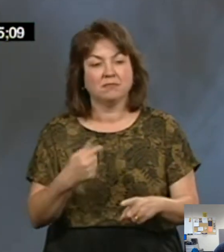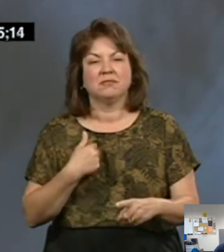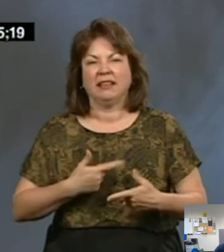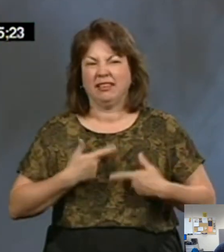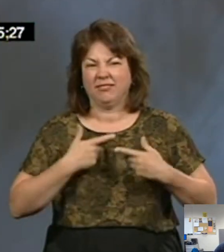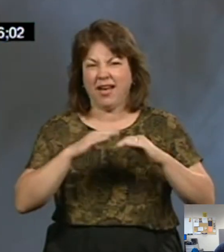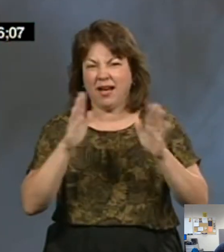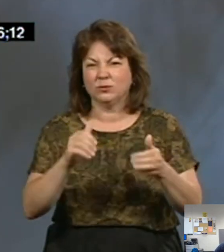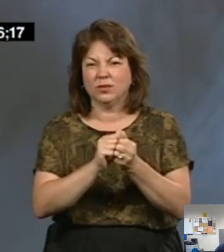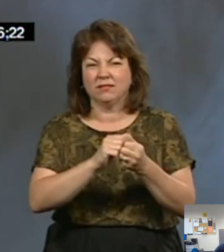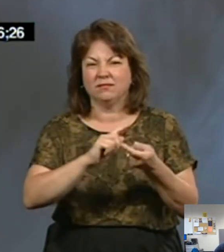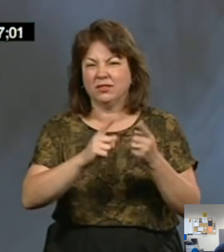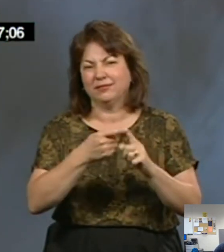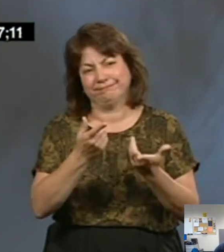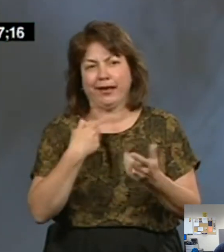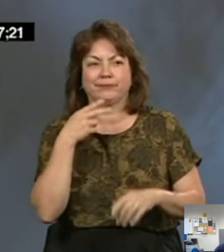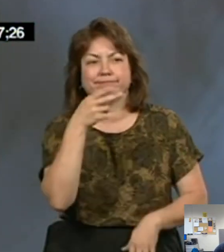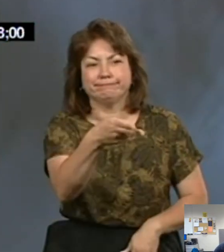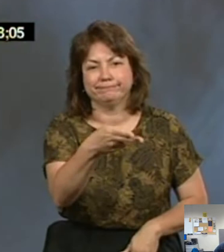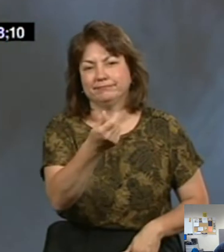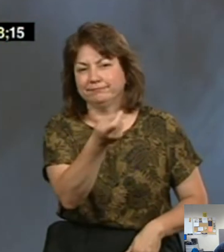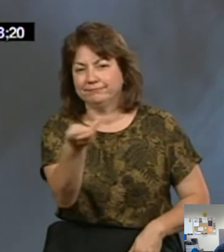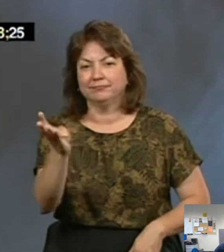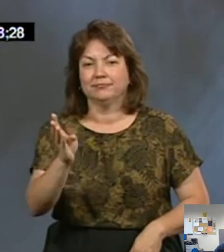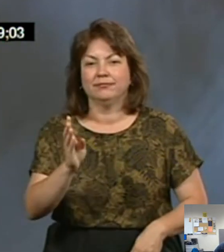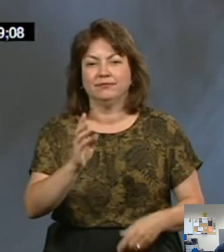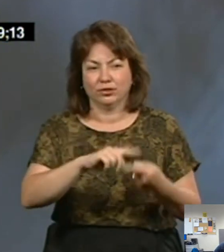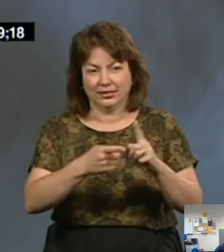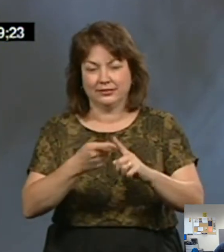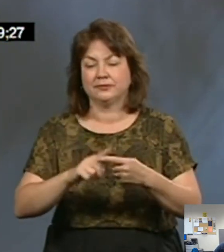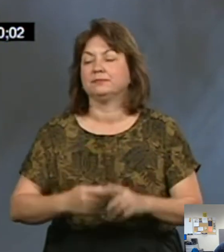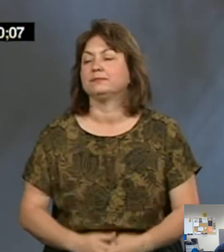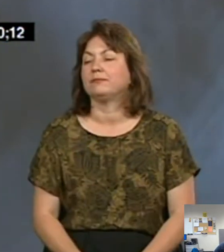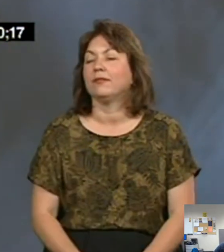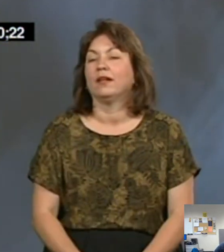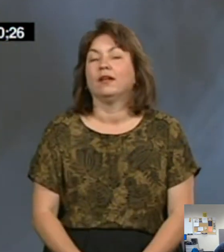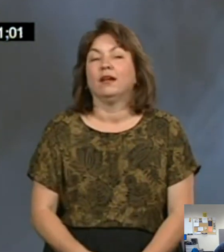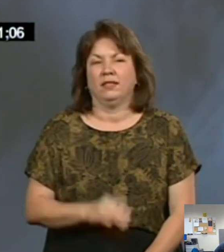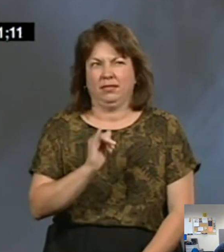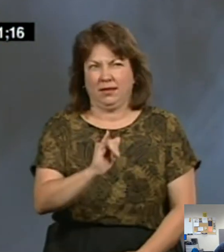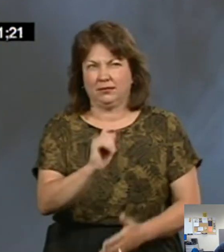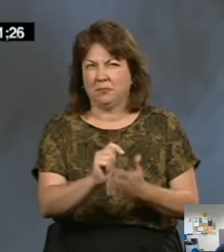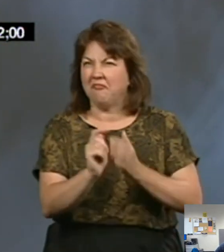Diego. And during that time, I was living in a house with a friend, a couple of friends.